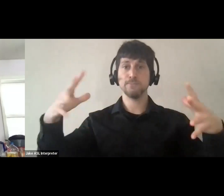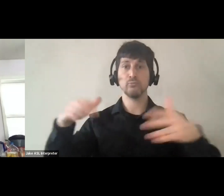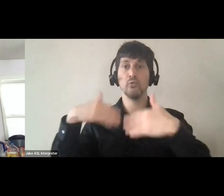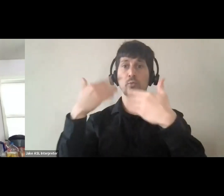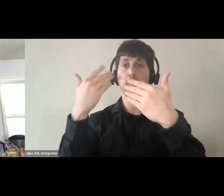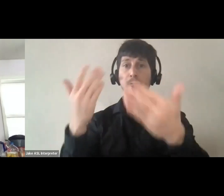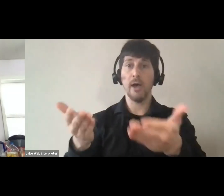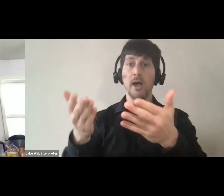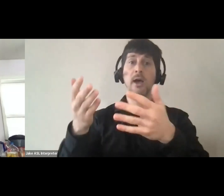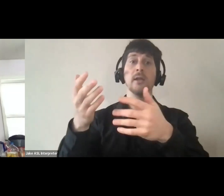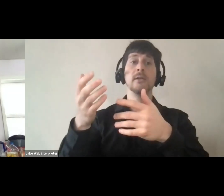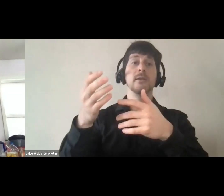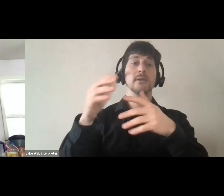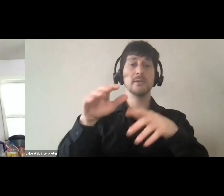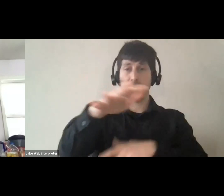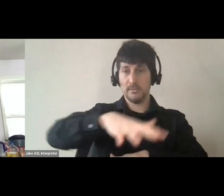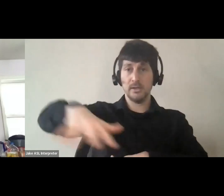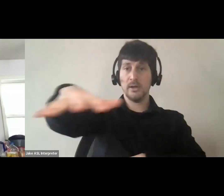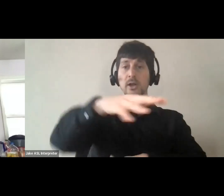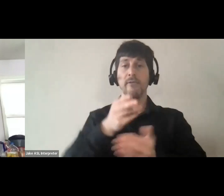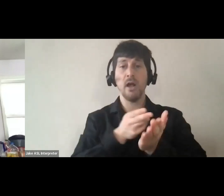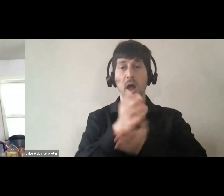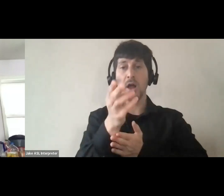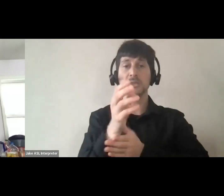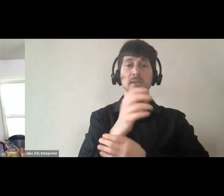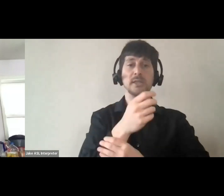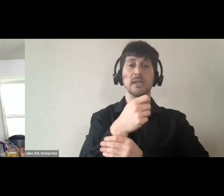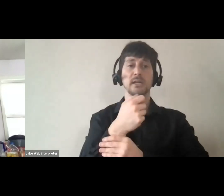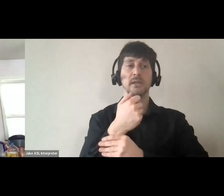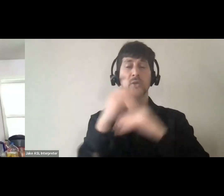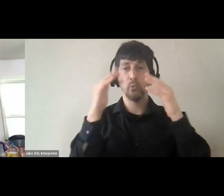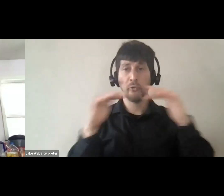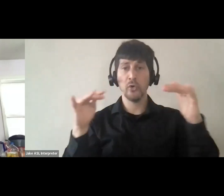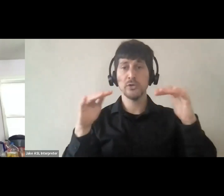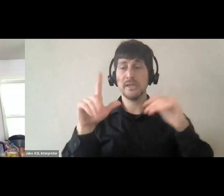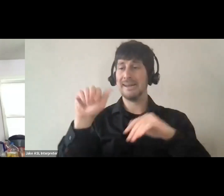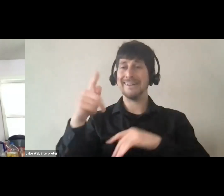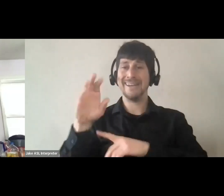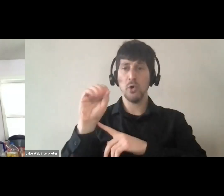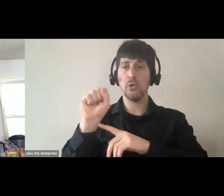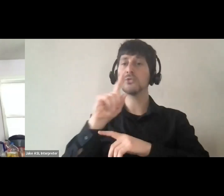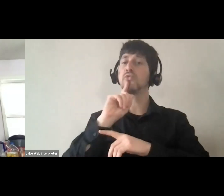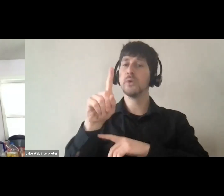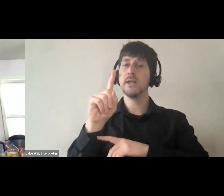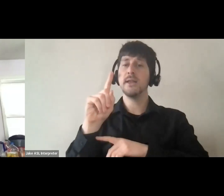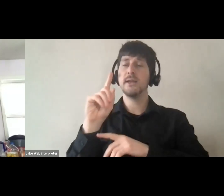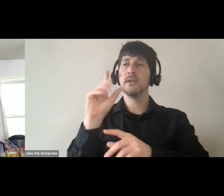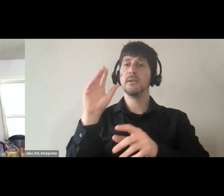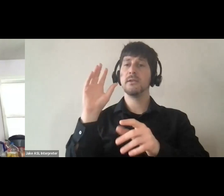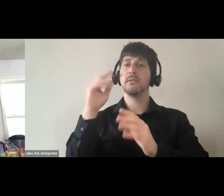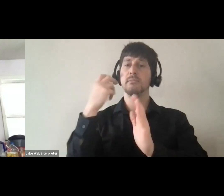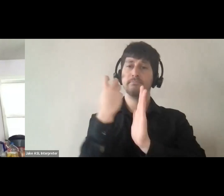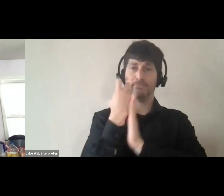of honesty and diversity where Latinos can come in and really begin to